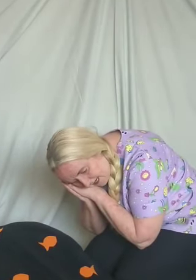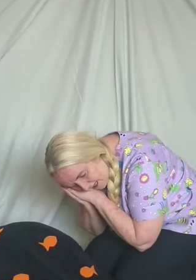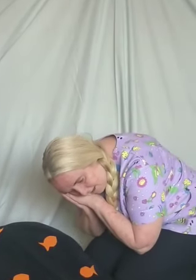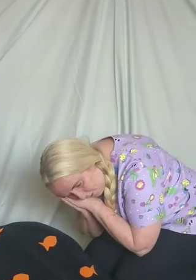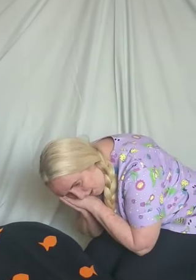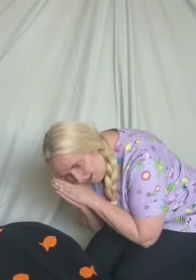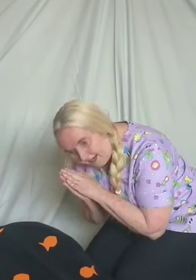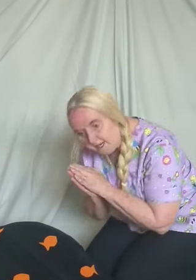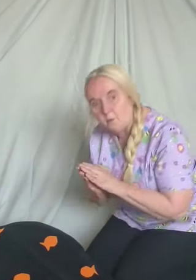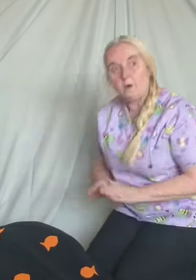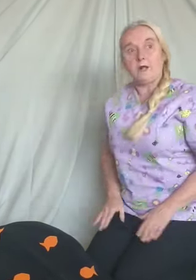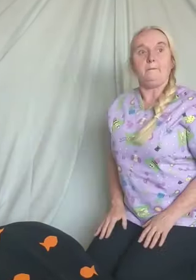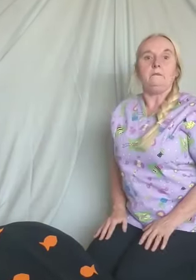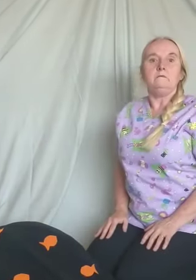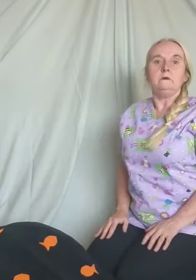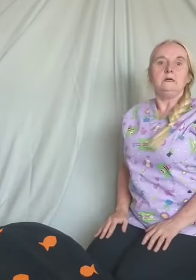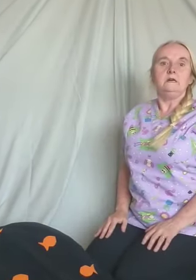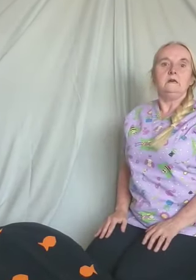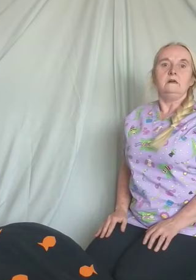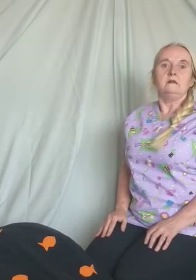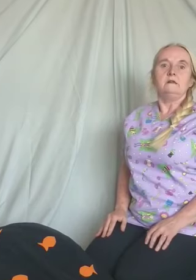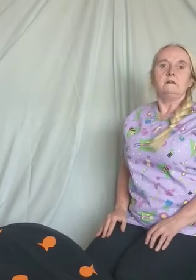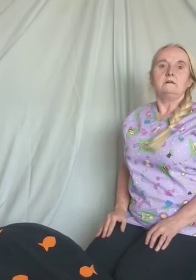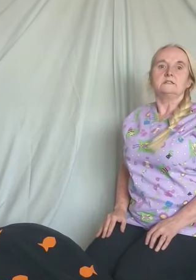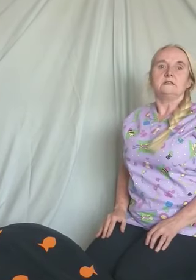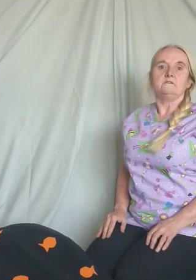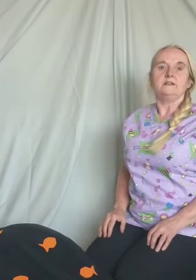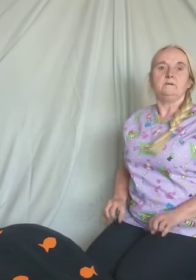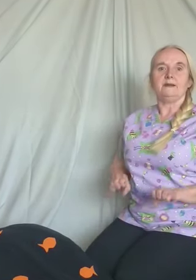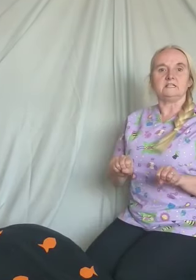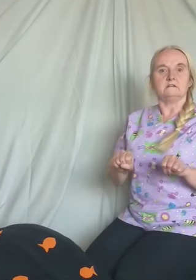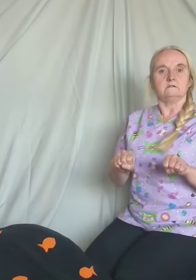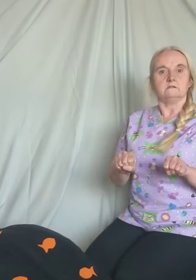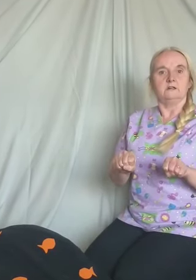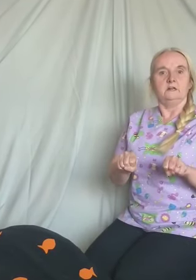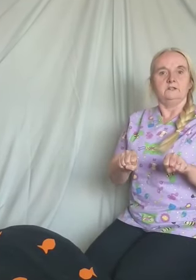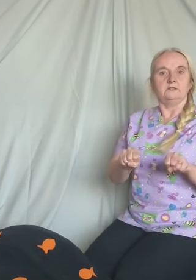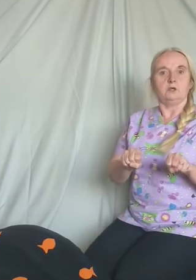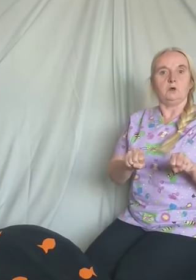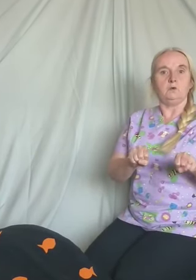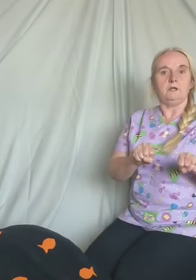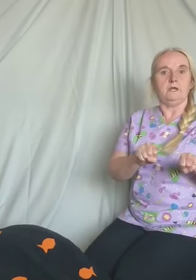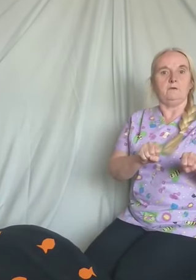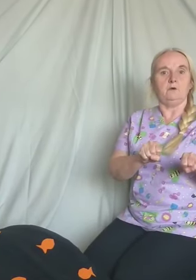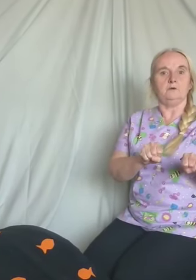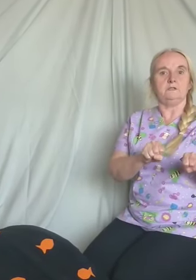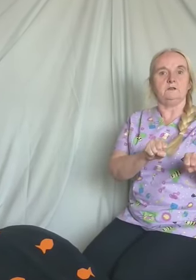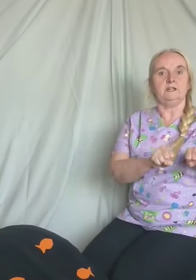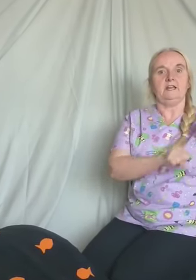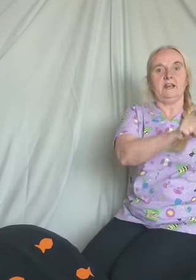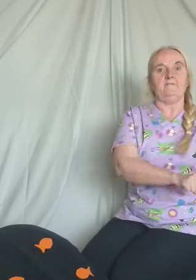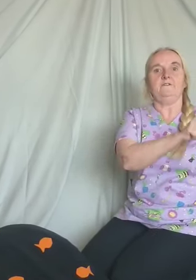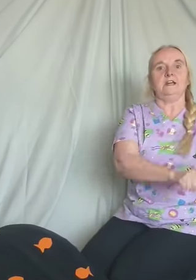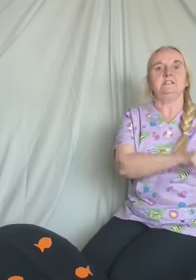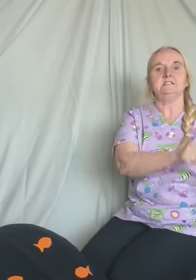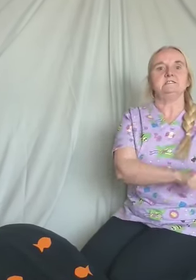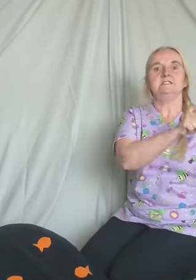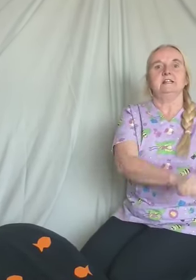And when they woke up, they decided to ride their bicycles. So they rode to the left,